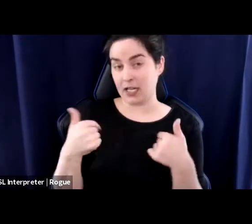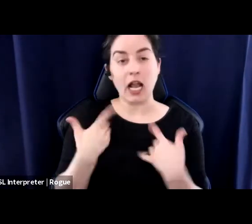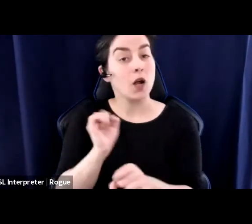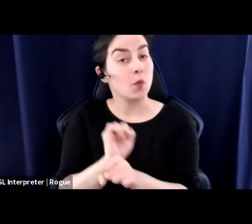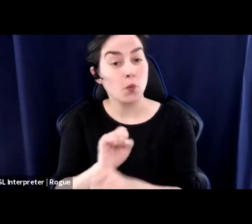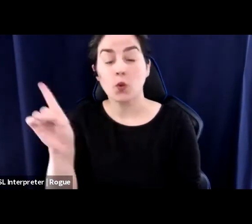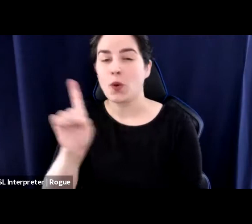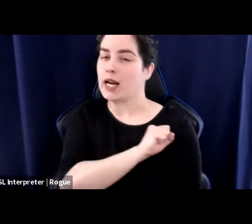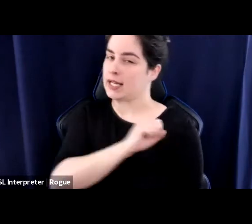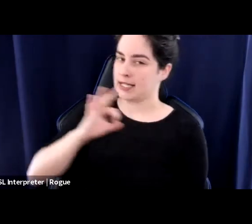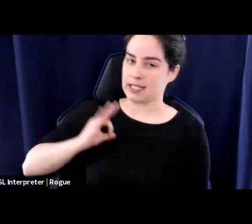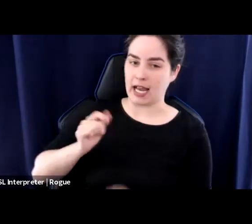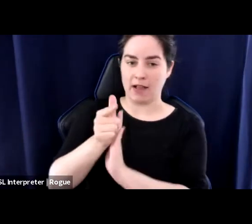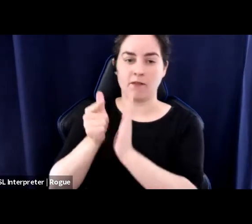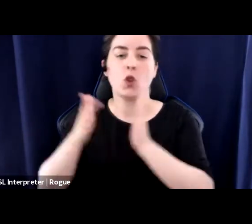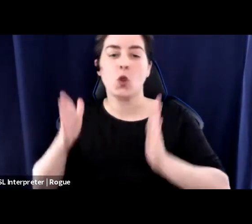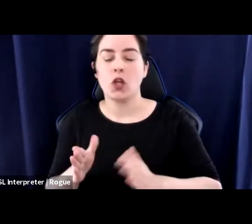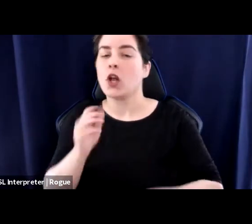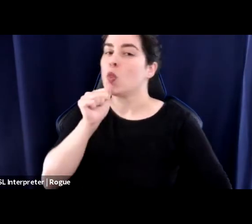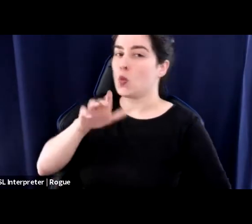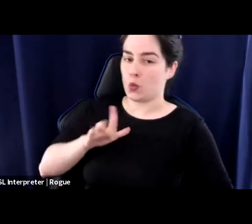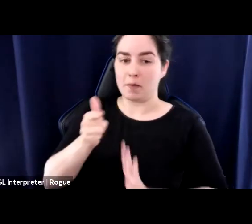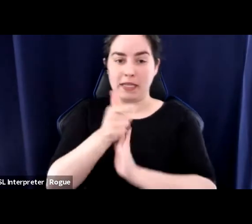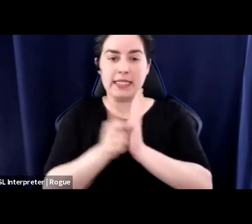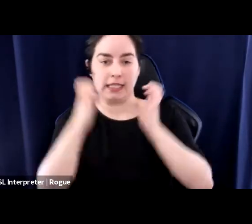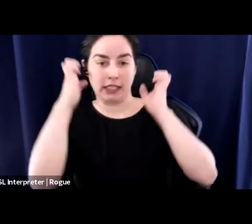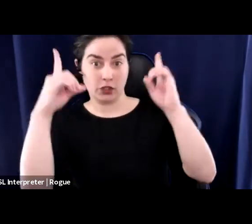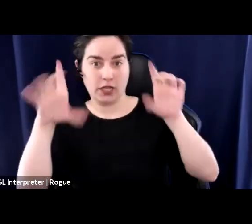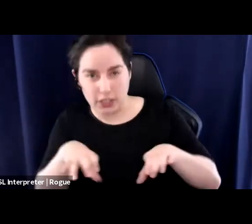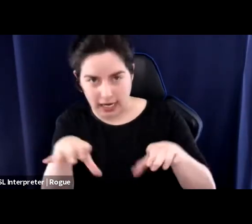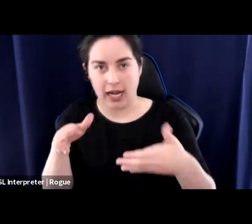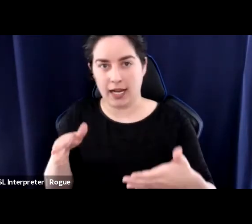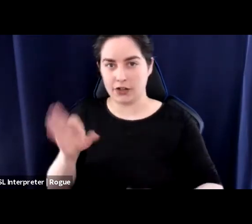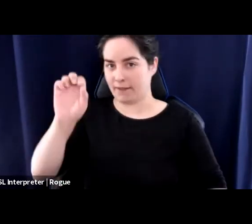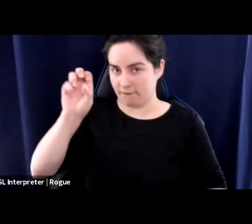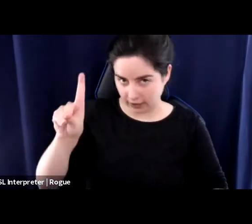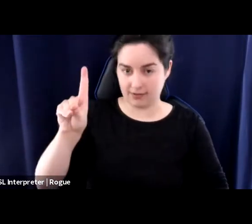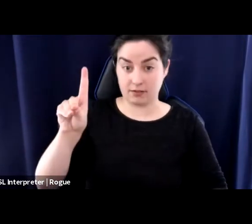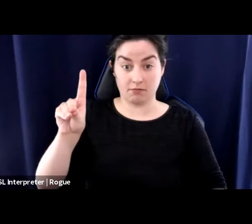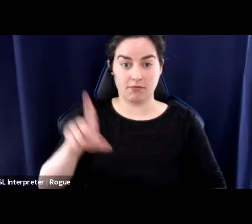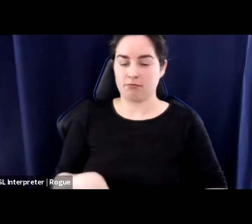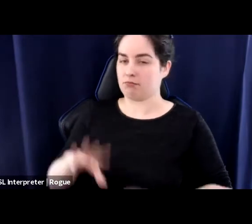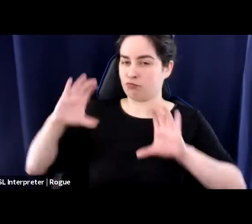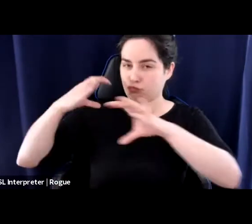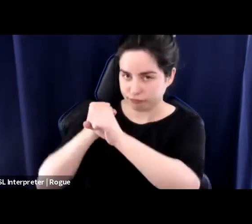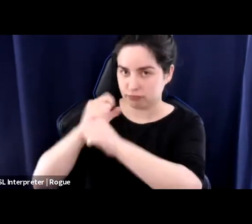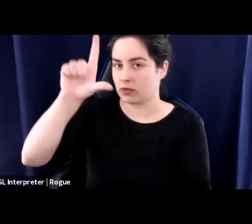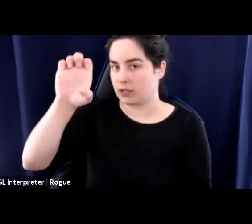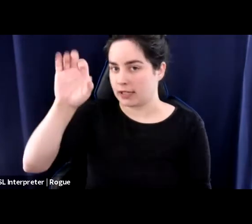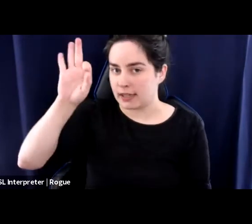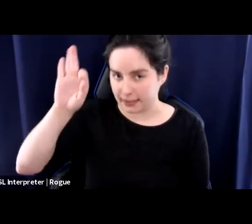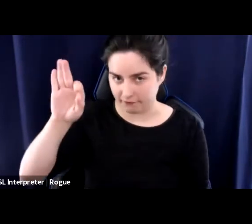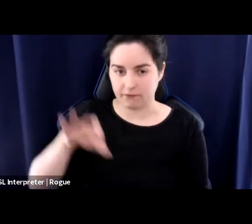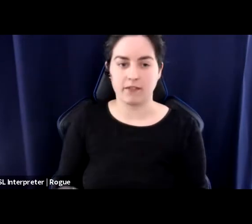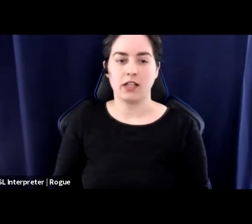staff lawyer at the Women's Legal Education and Action Fund. Really great to connect with so many advocates today